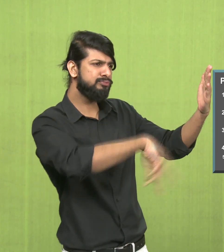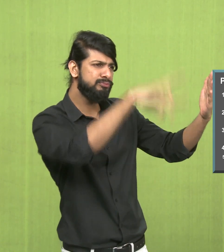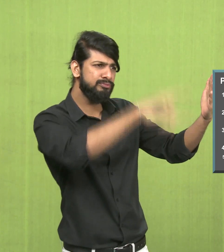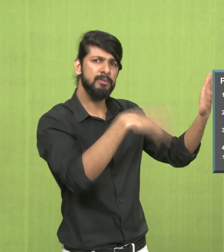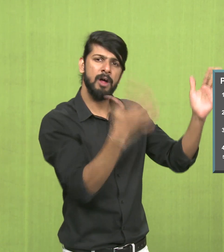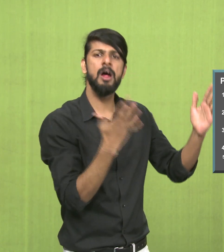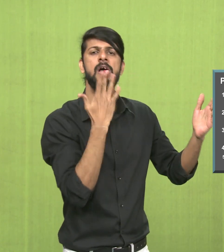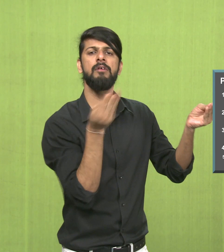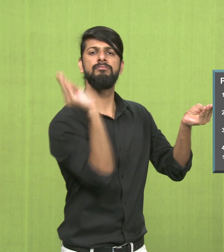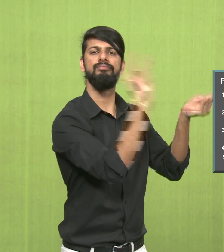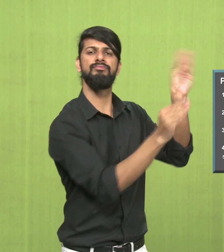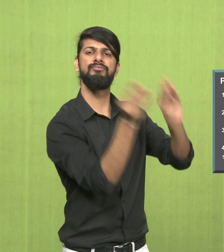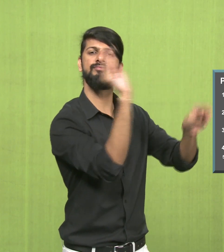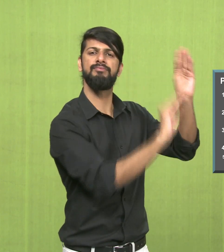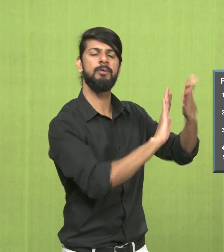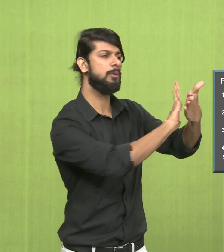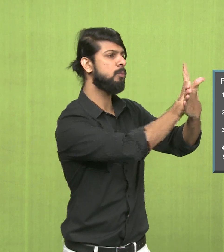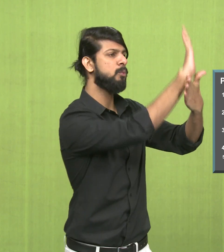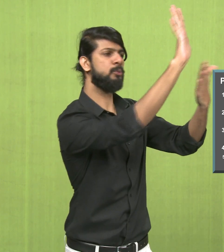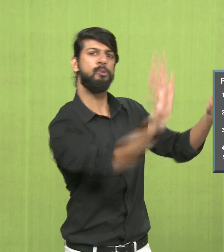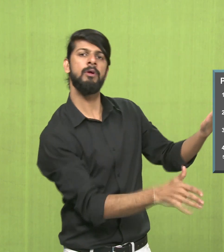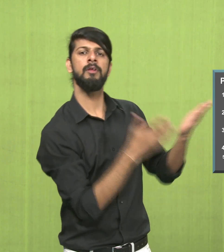outlines and then accordingly fill colors.